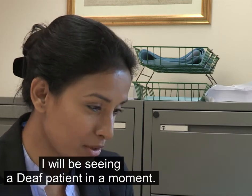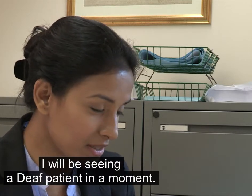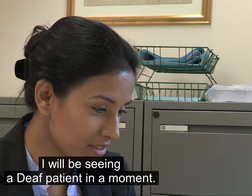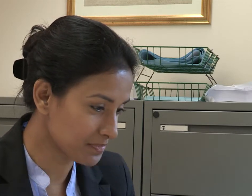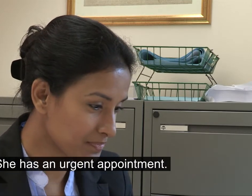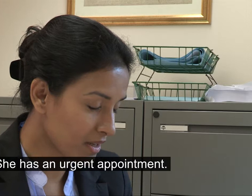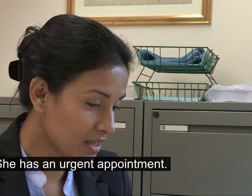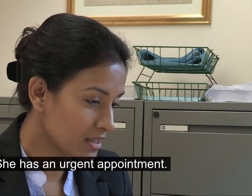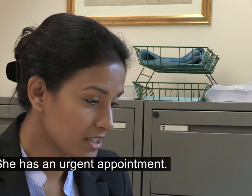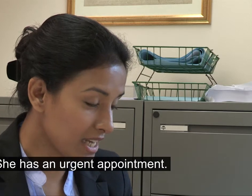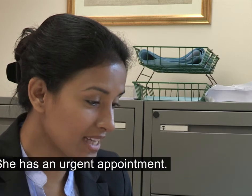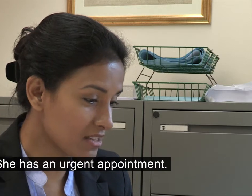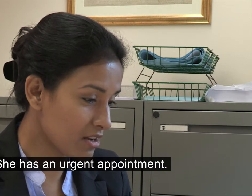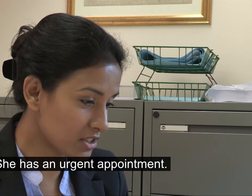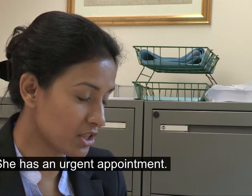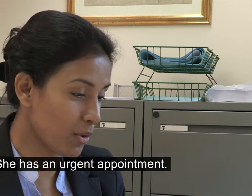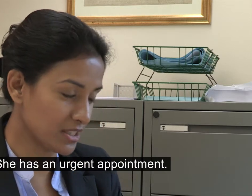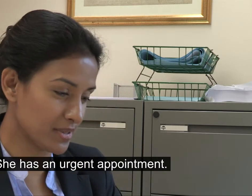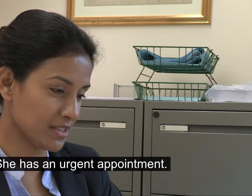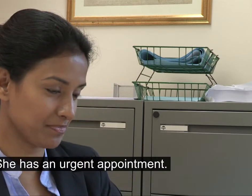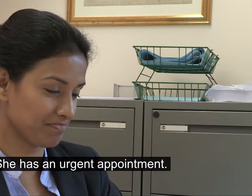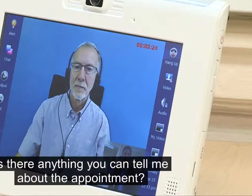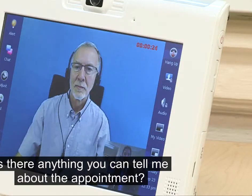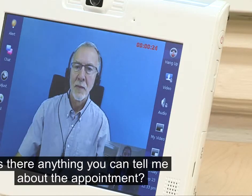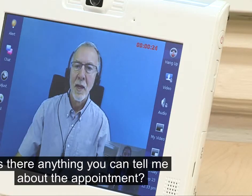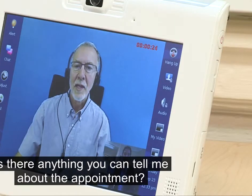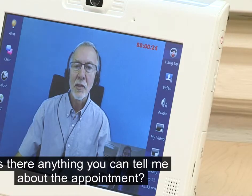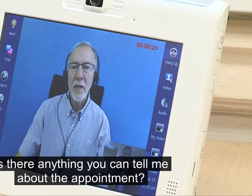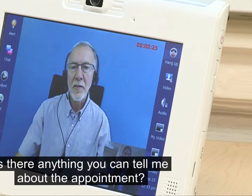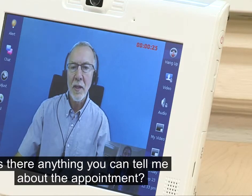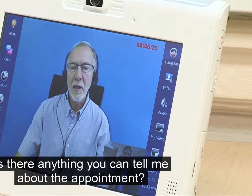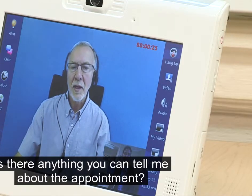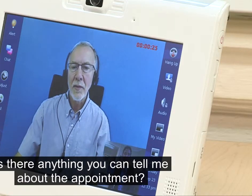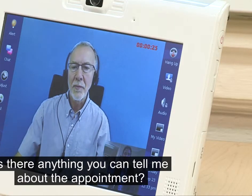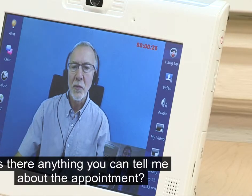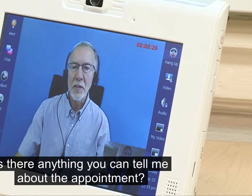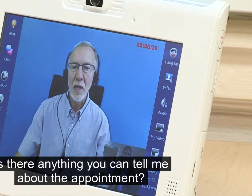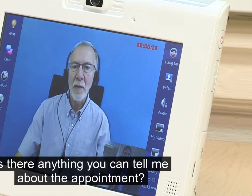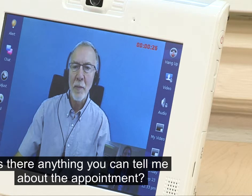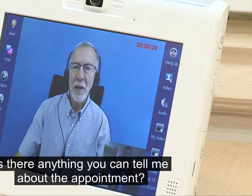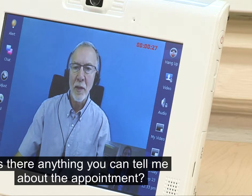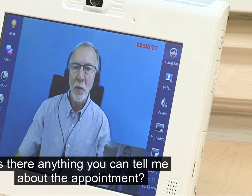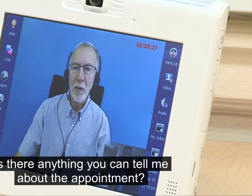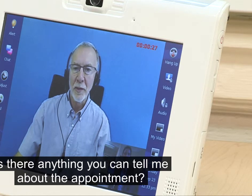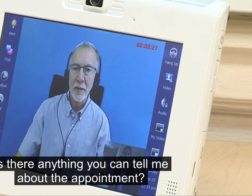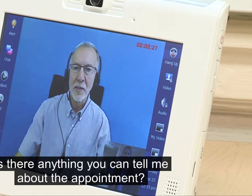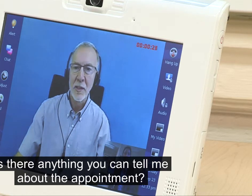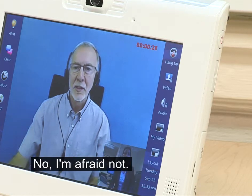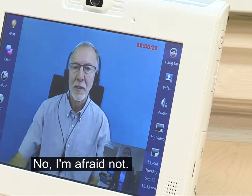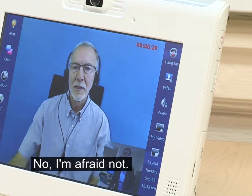moment. She has an urgent appointment. Is there anything you can tell me about the appointment? No,